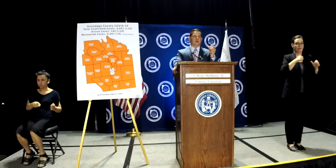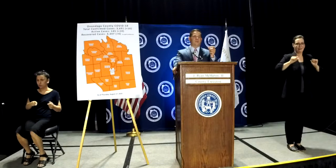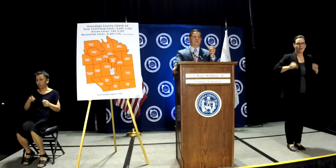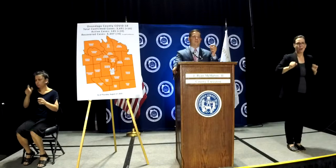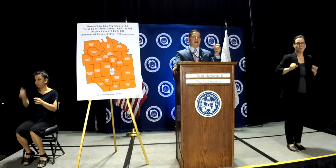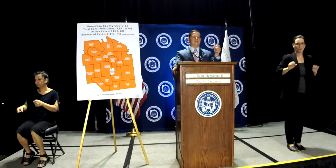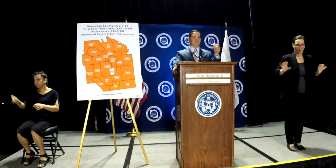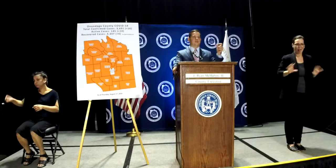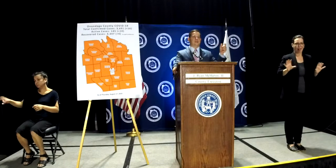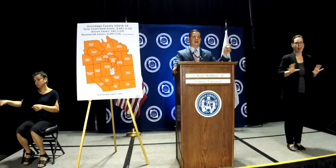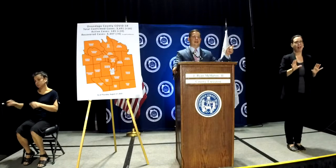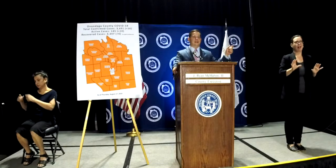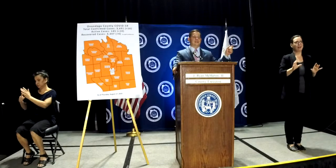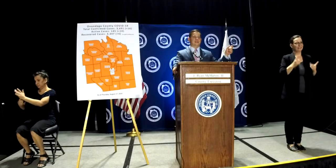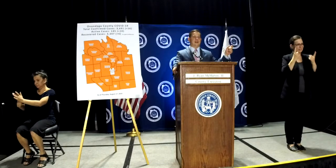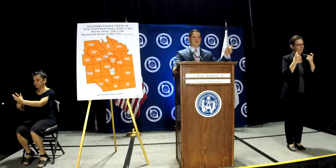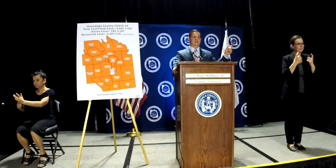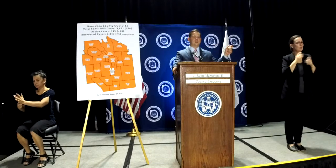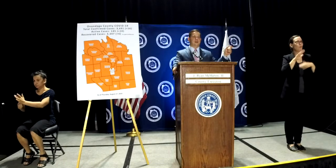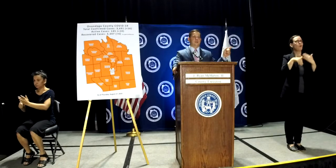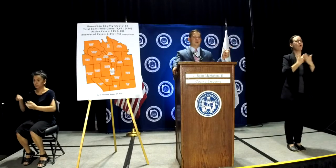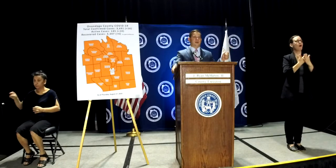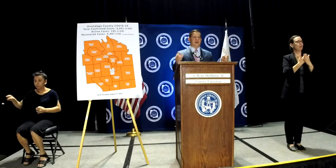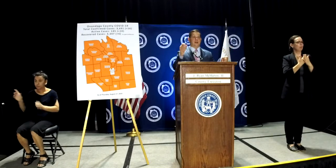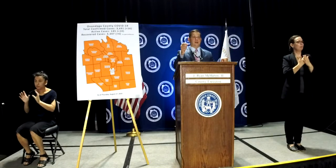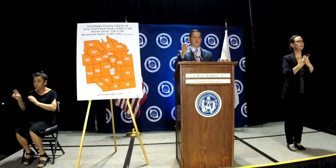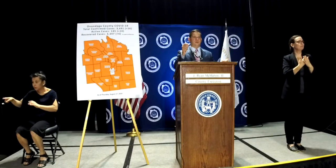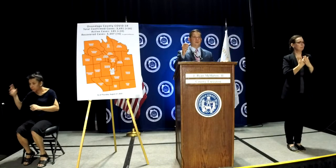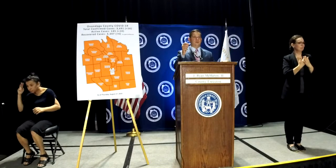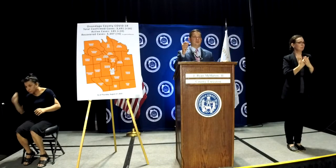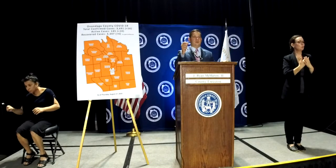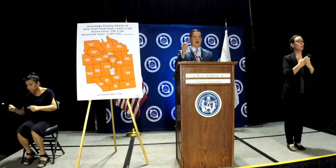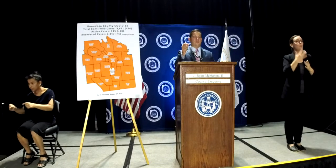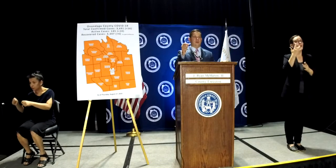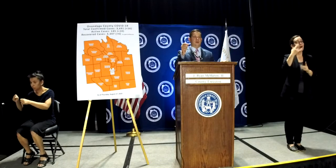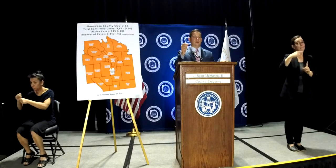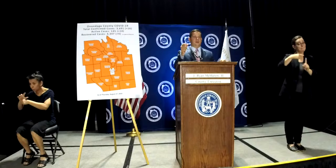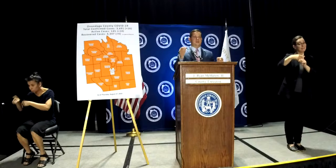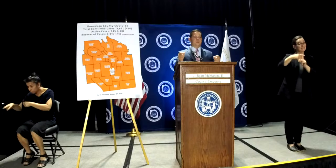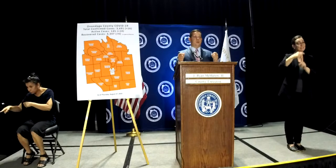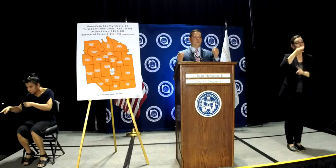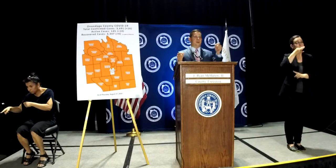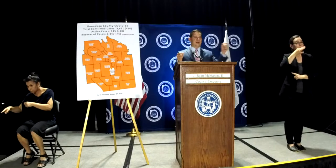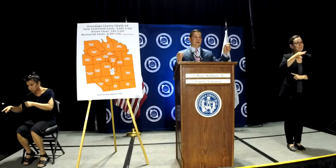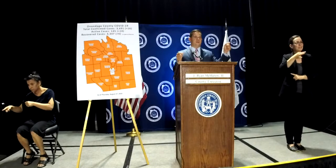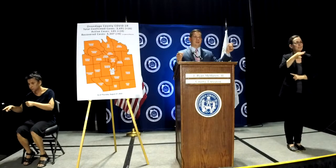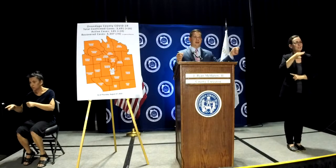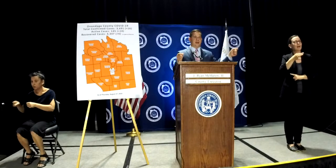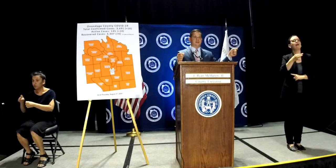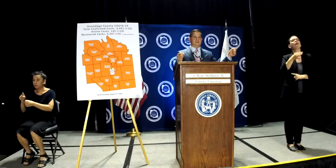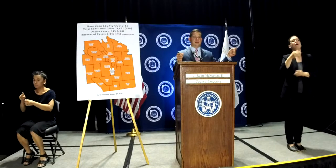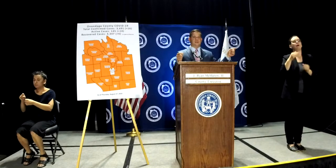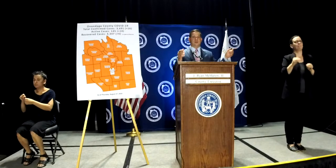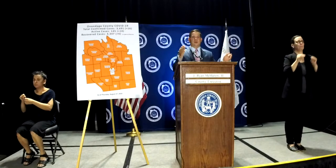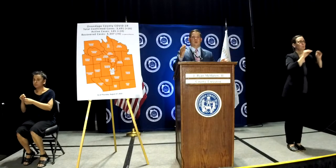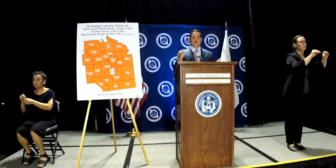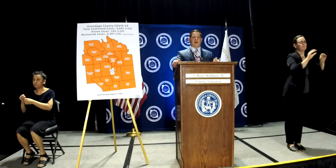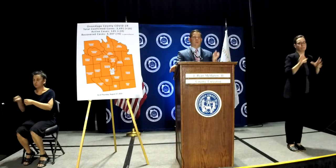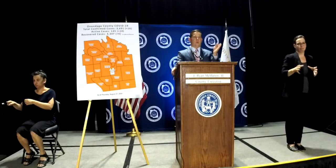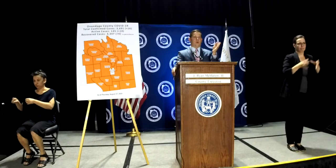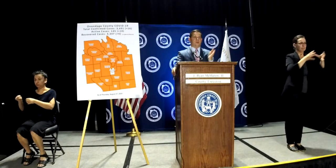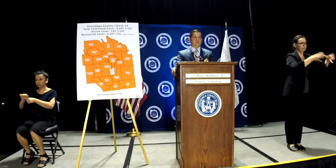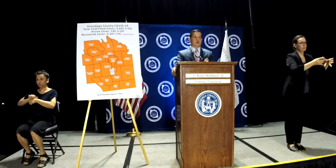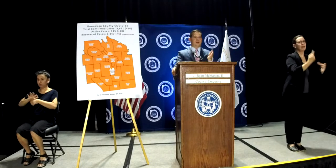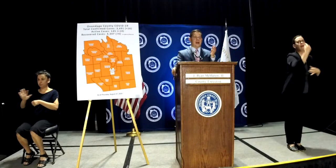saliva becomes a positive diagnostic test. But a negative saliva does not become a negative diagnostic test. We're